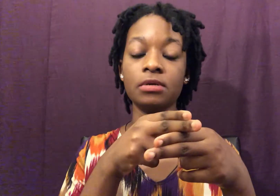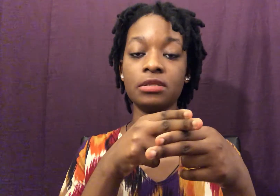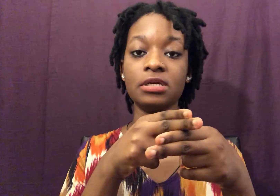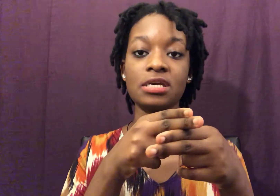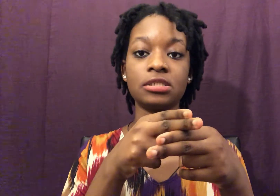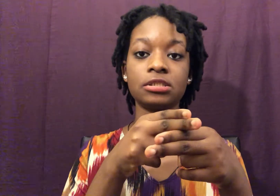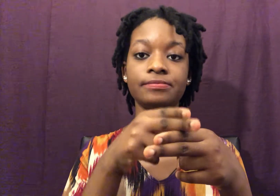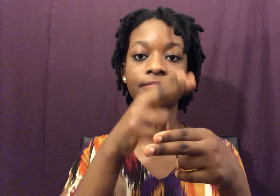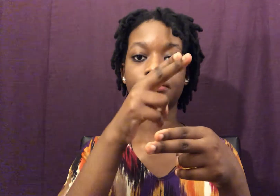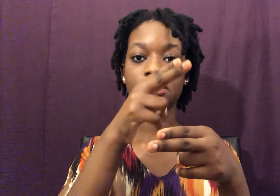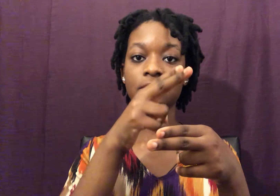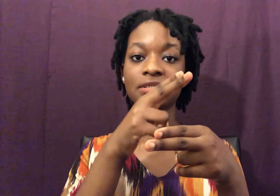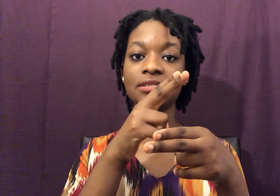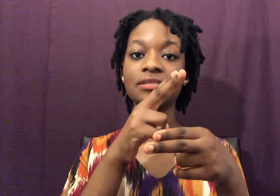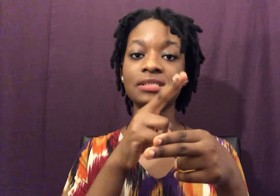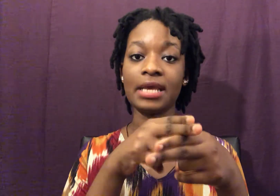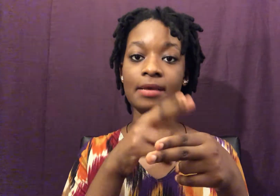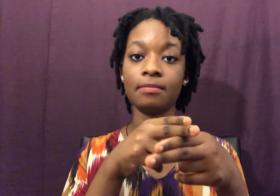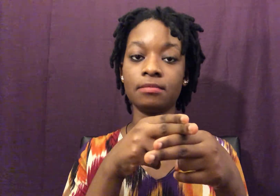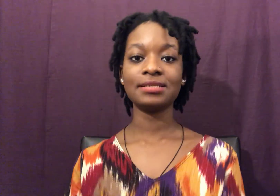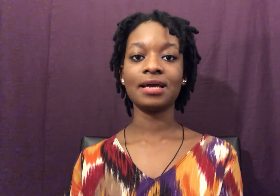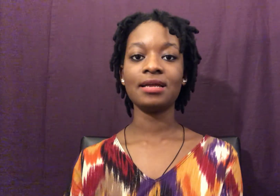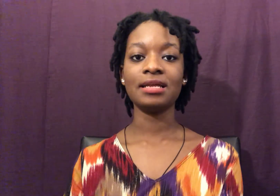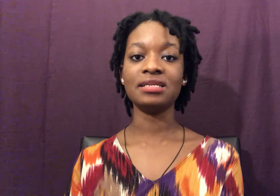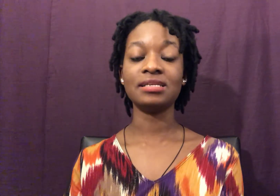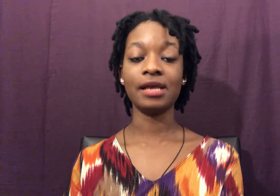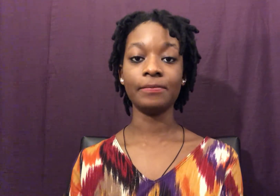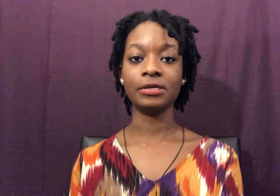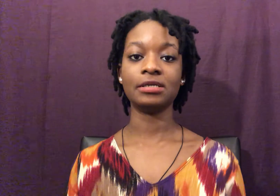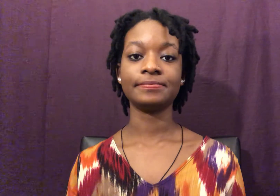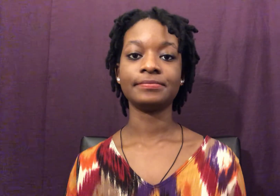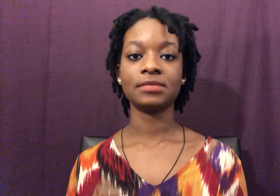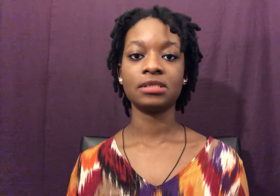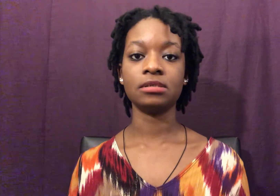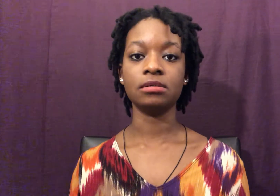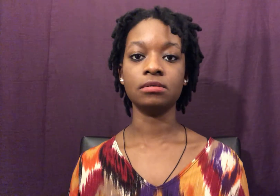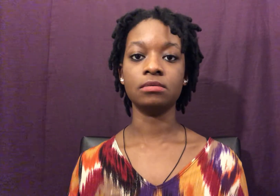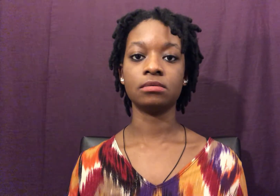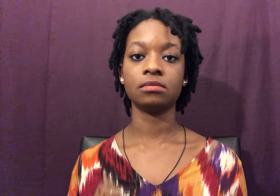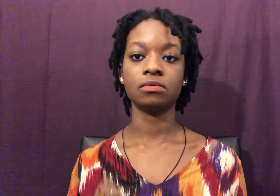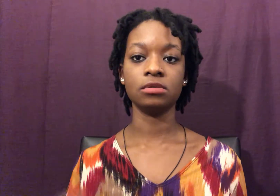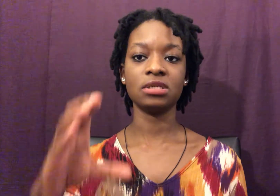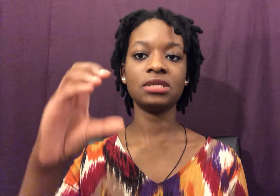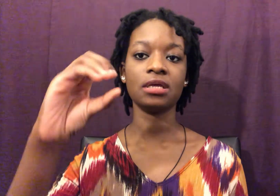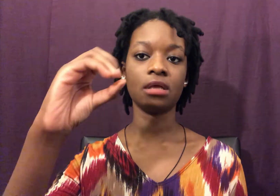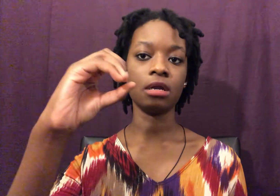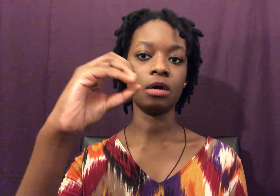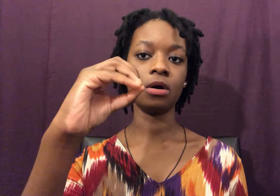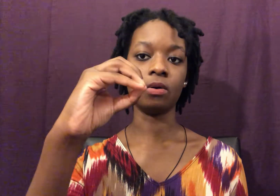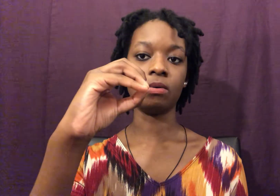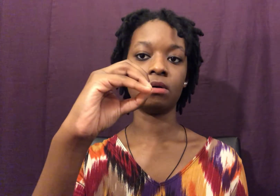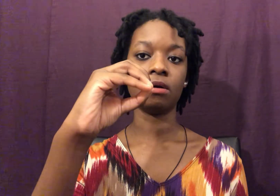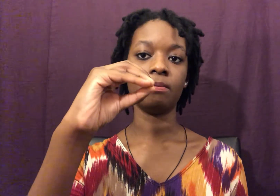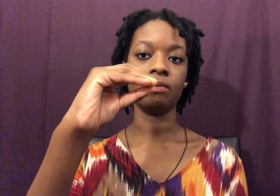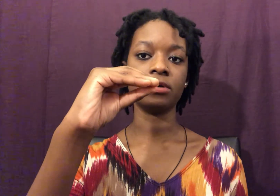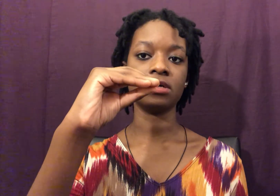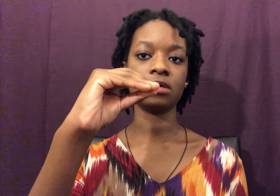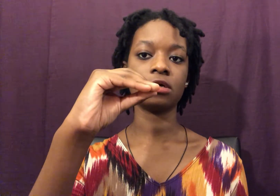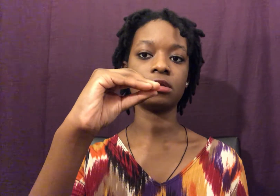other H. So this is name. Next sign is number. So we're going to take an O, but we're going to close